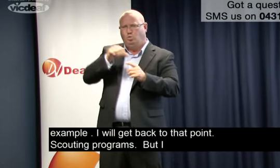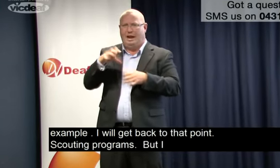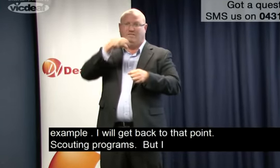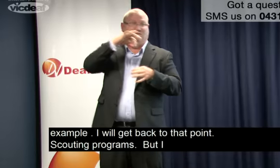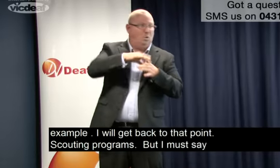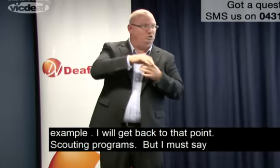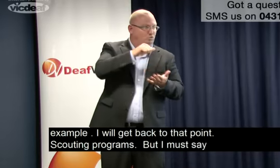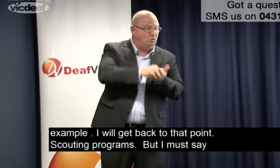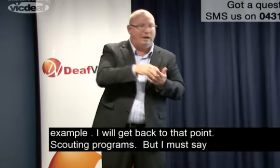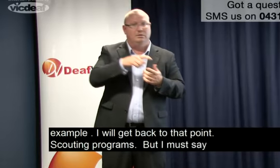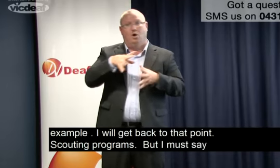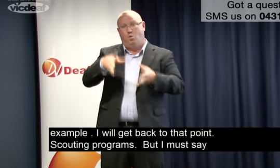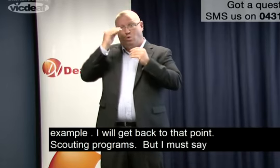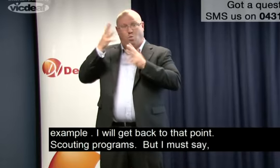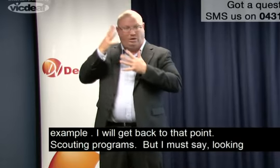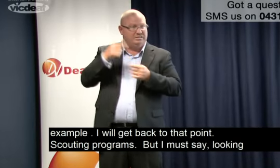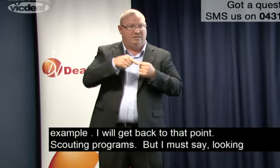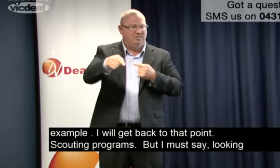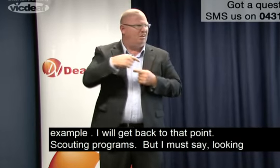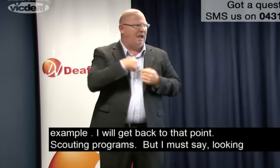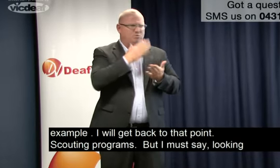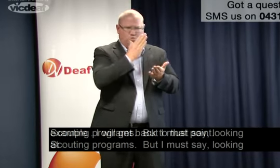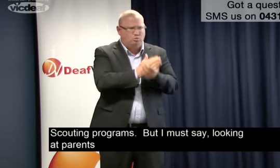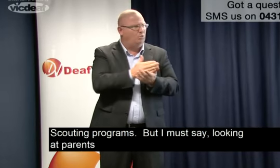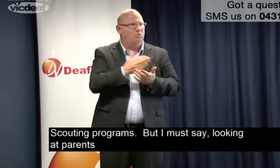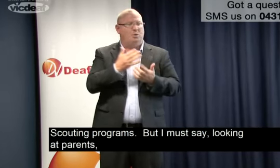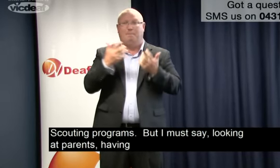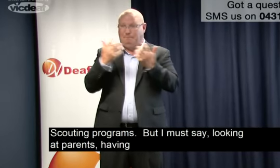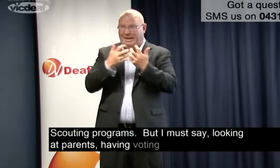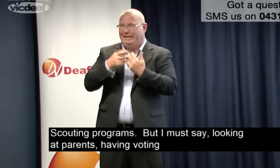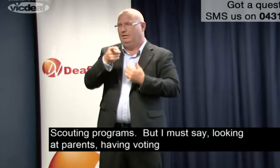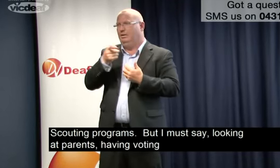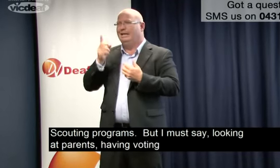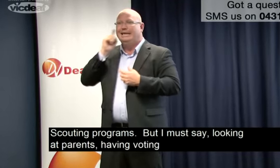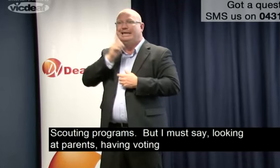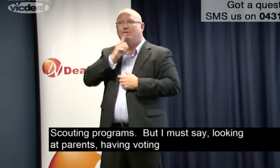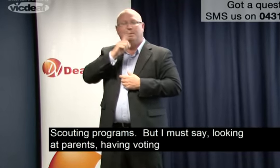at parents having voting rights, access to Auslan, I'm sure